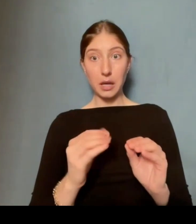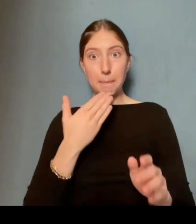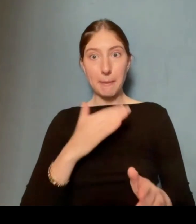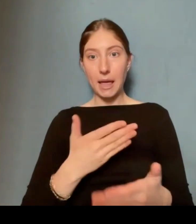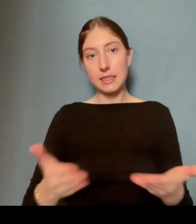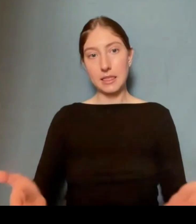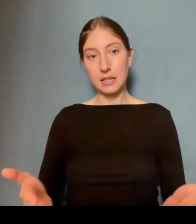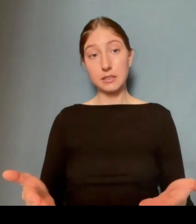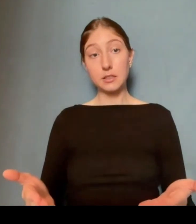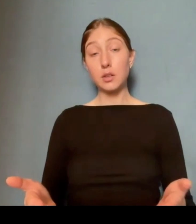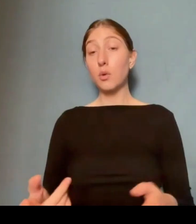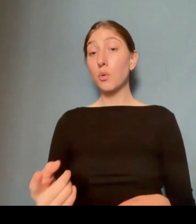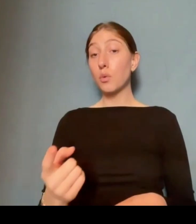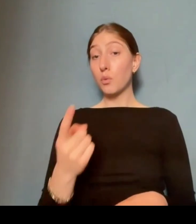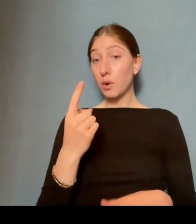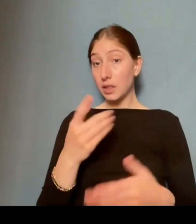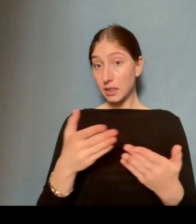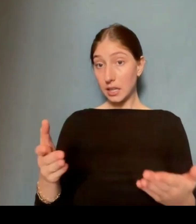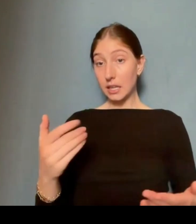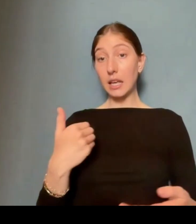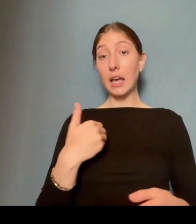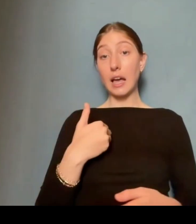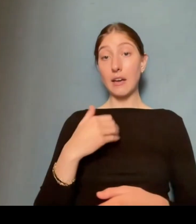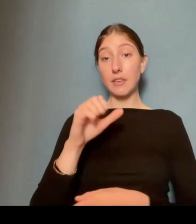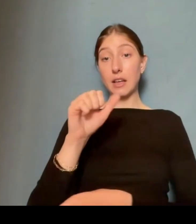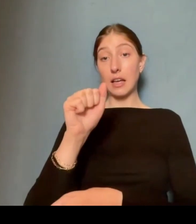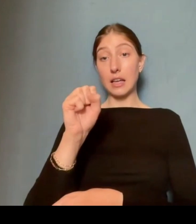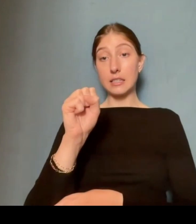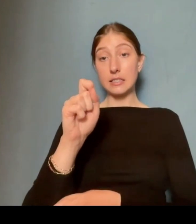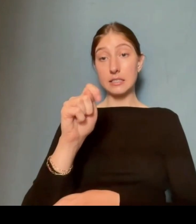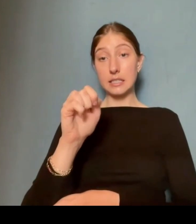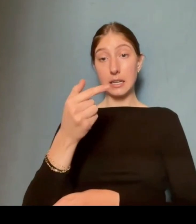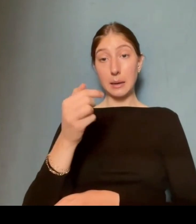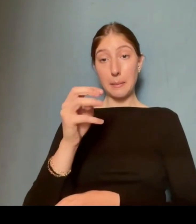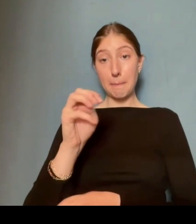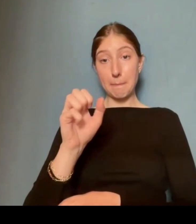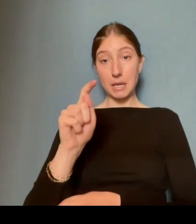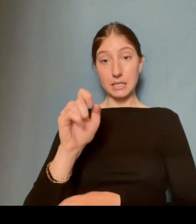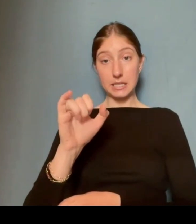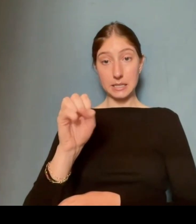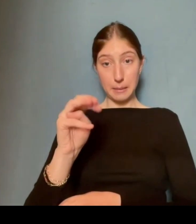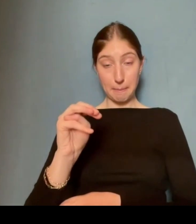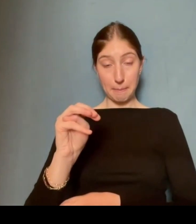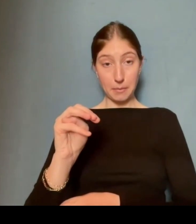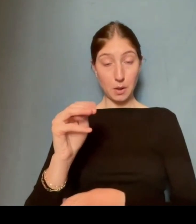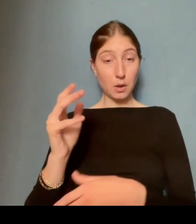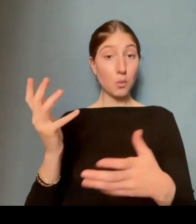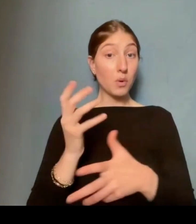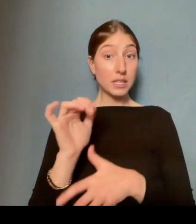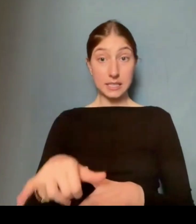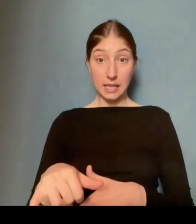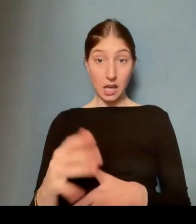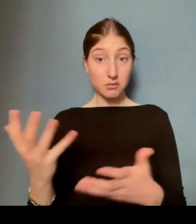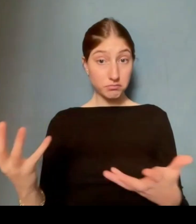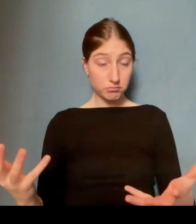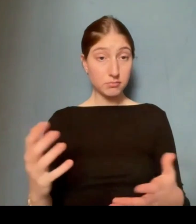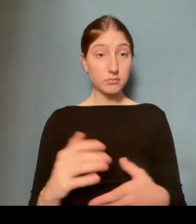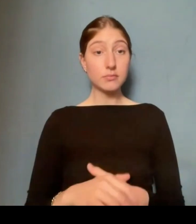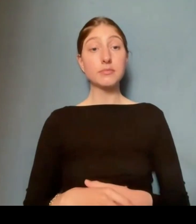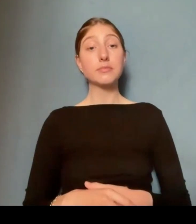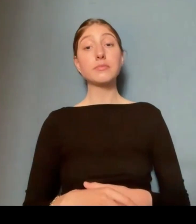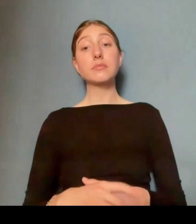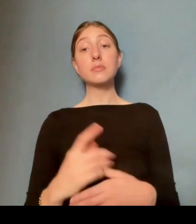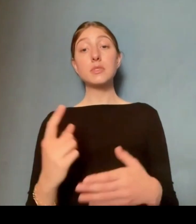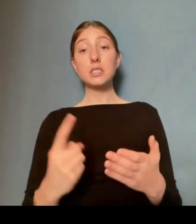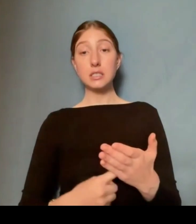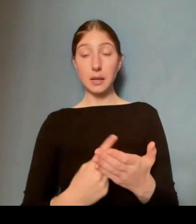You do have some astigmatism. Yeah. Okay? So astigmatism is something that